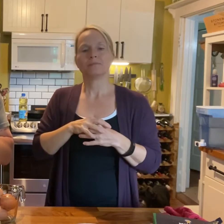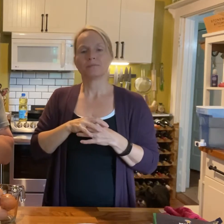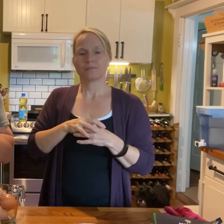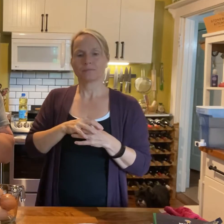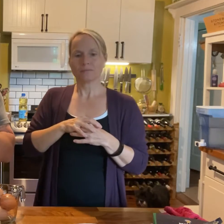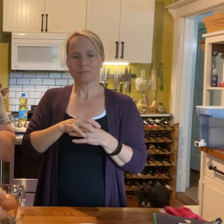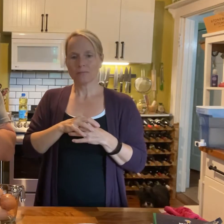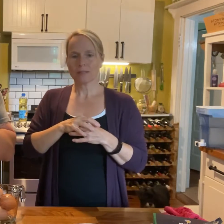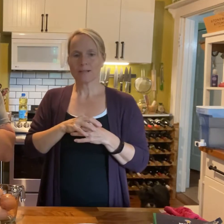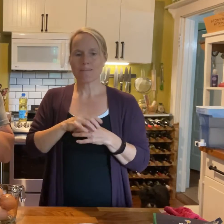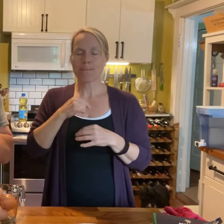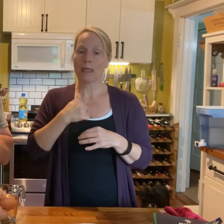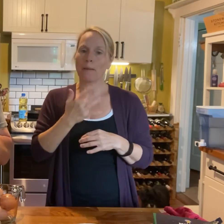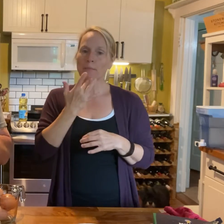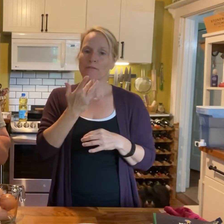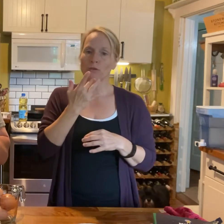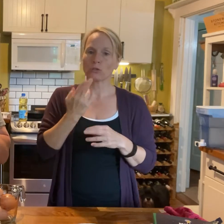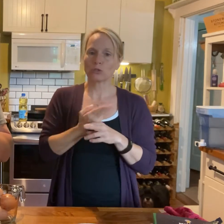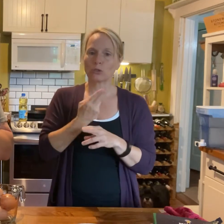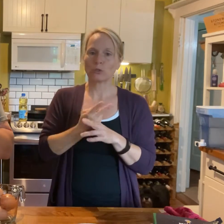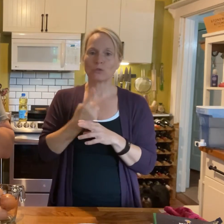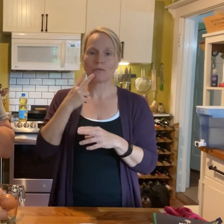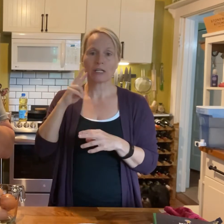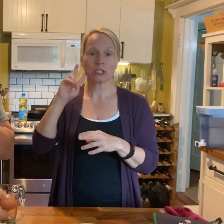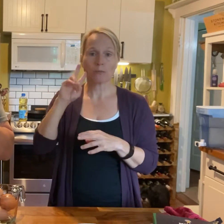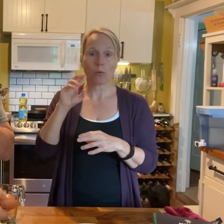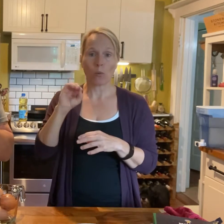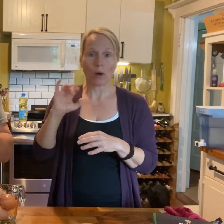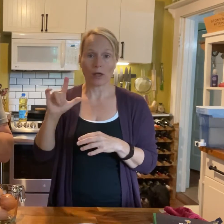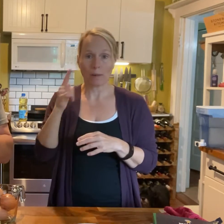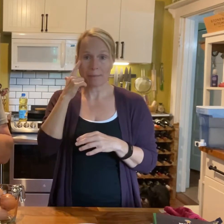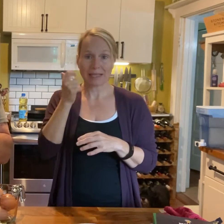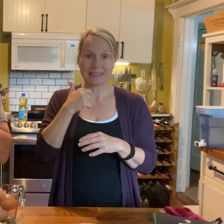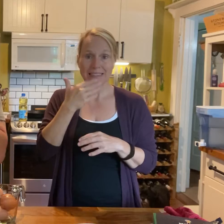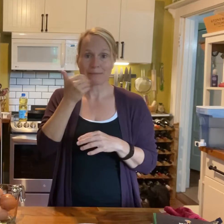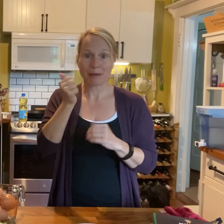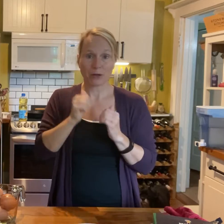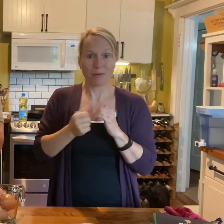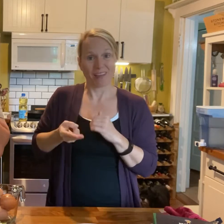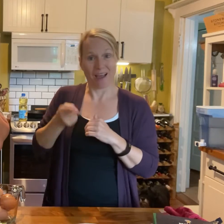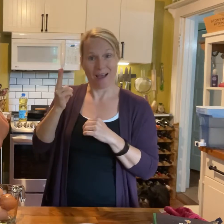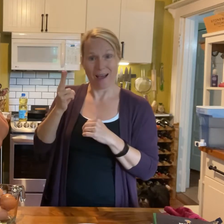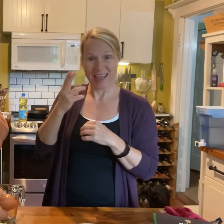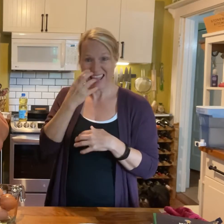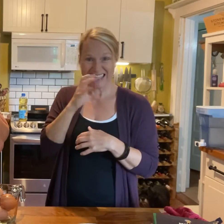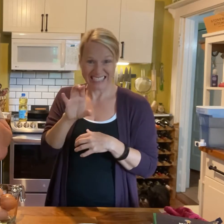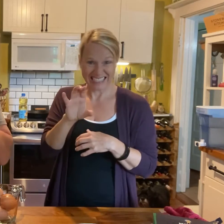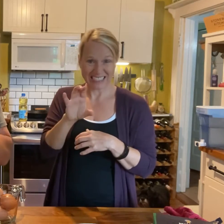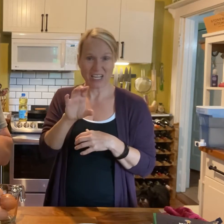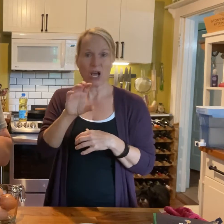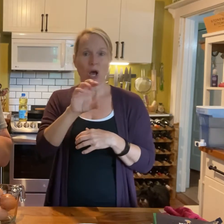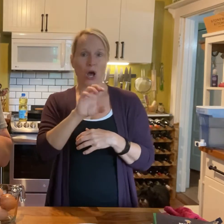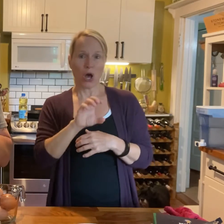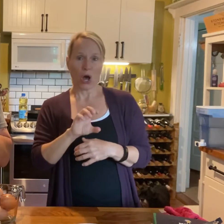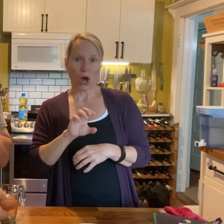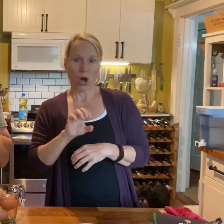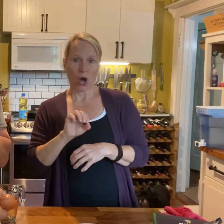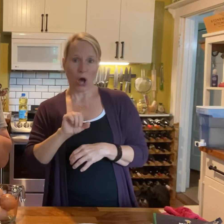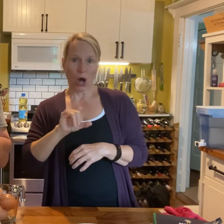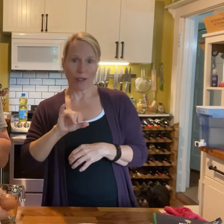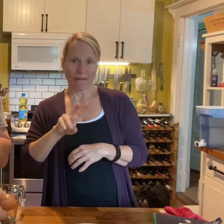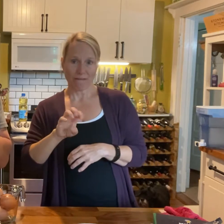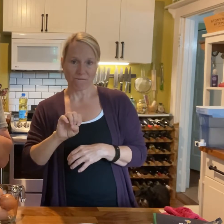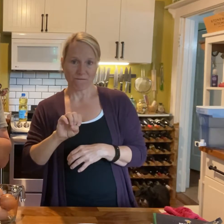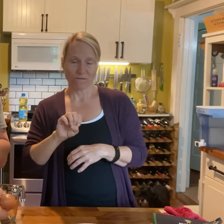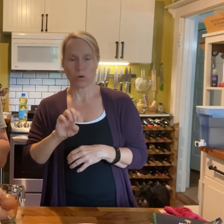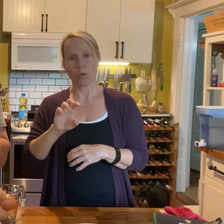kitchen, because vegetable oil is better with that higher heat. Olive oil tends to